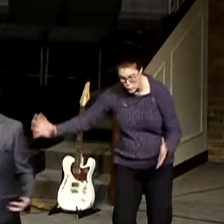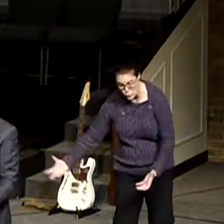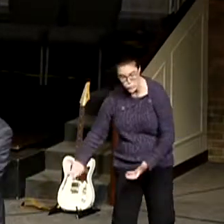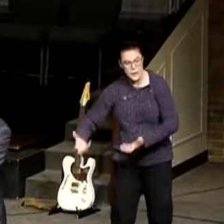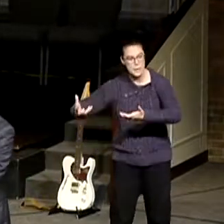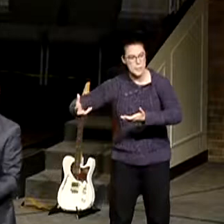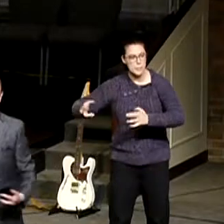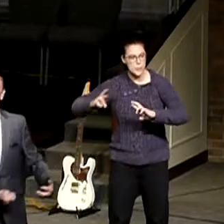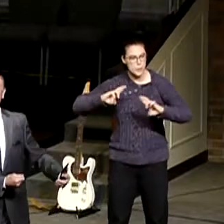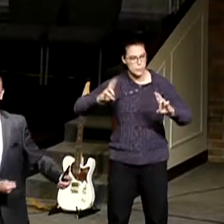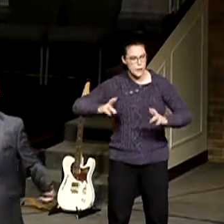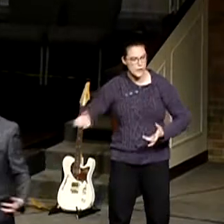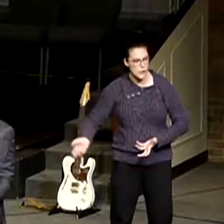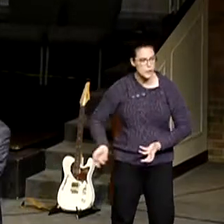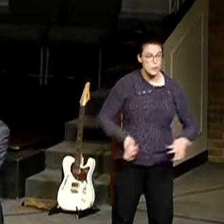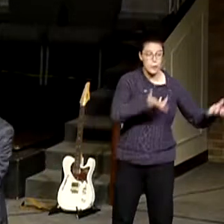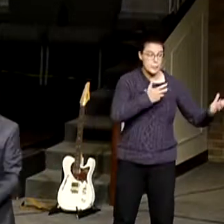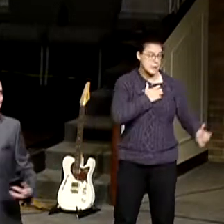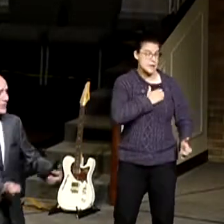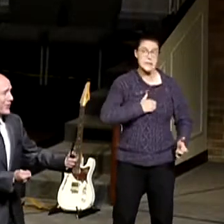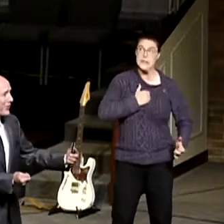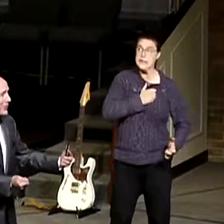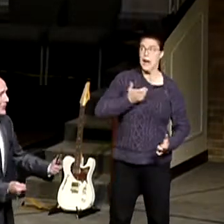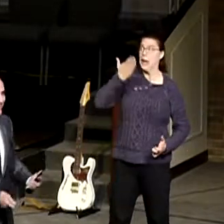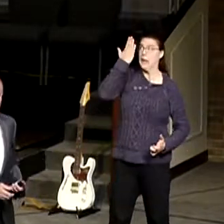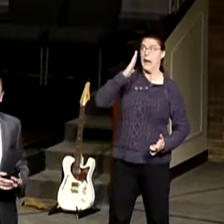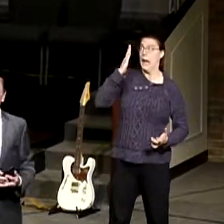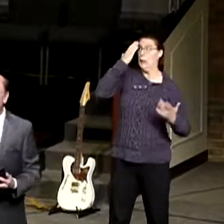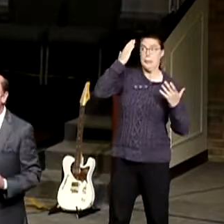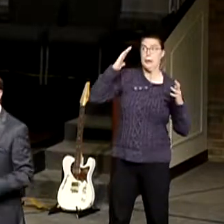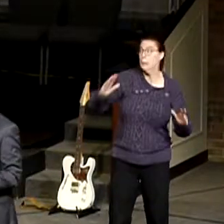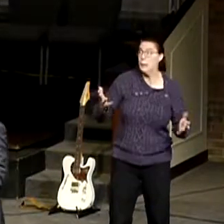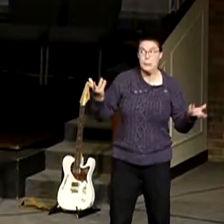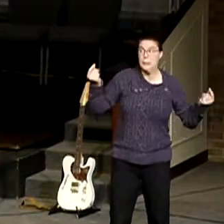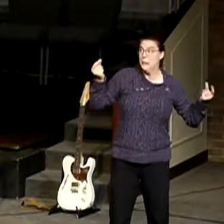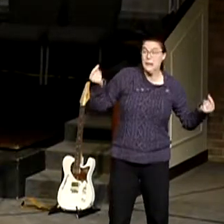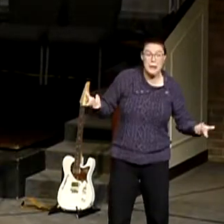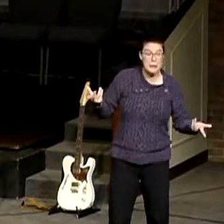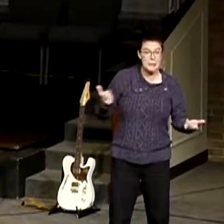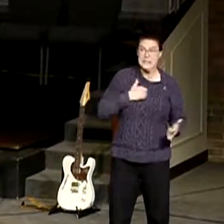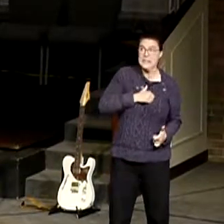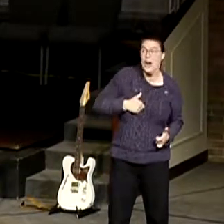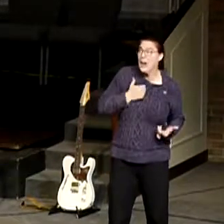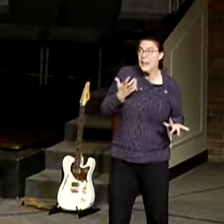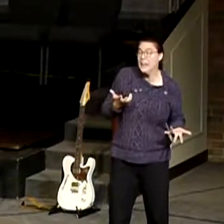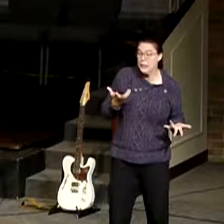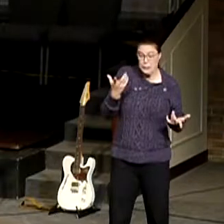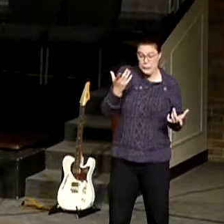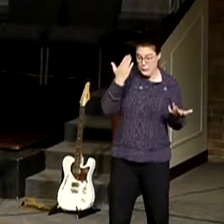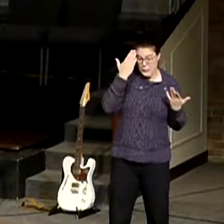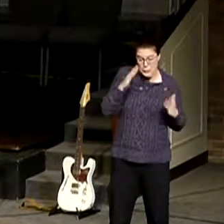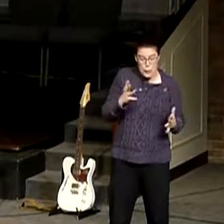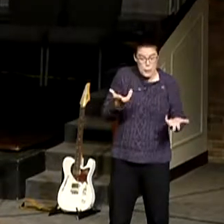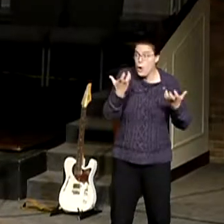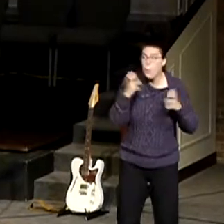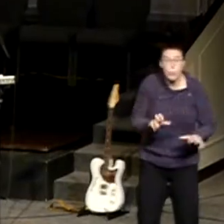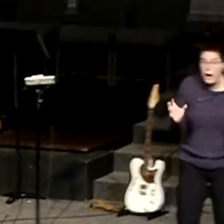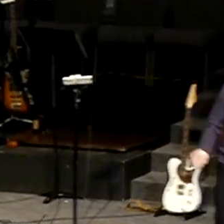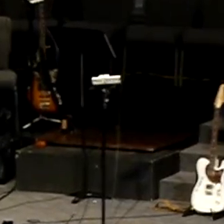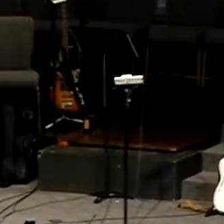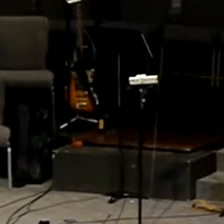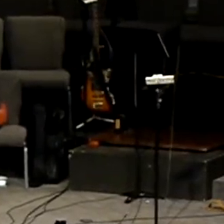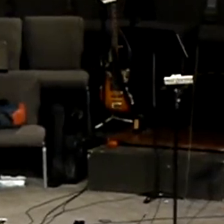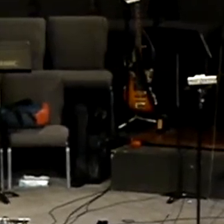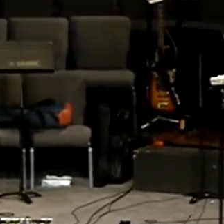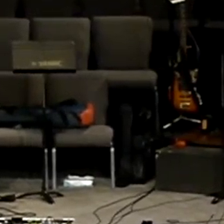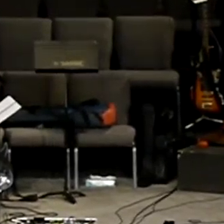him overboard. And they're like saying, sorry, God, that we don't know. You know, sorry, we don't really want to throw him overboard,